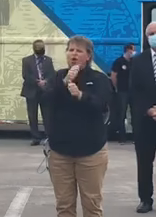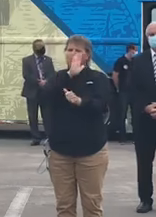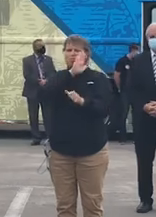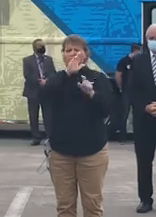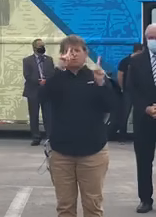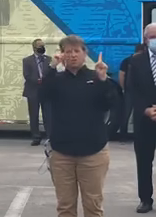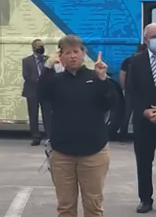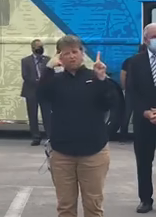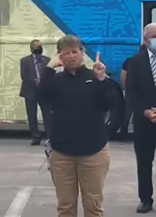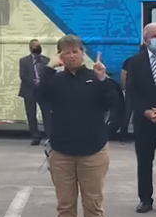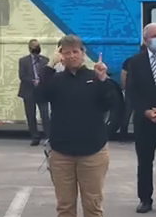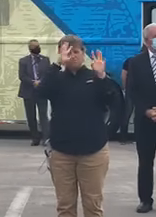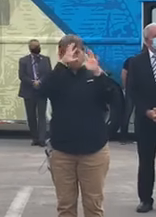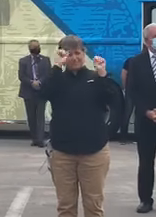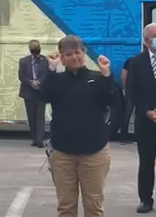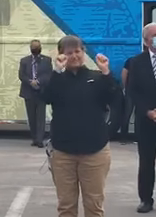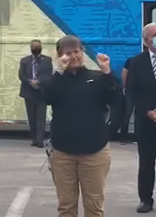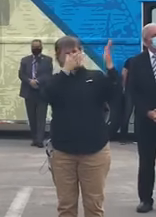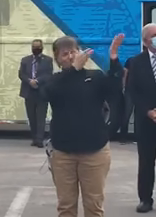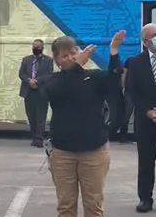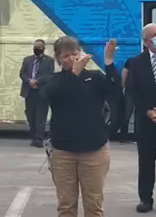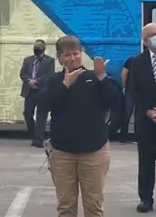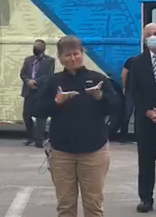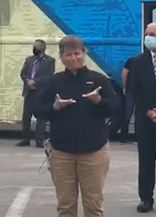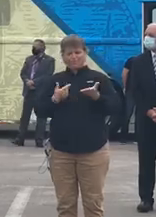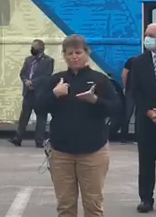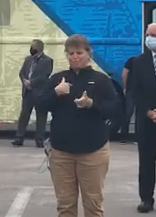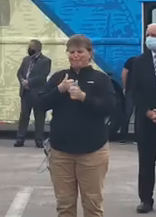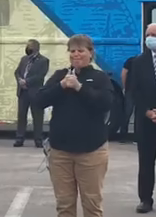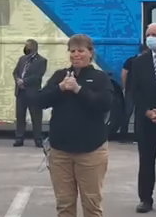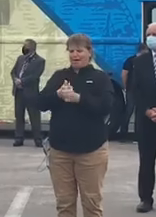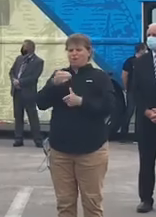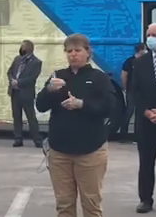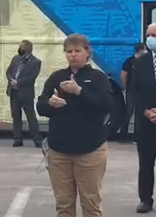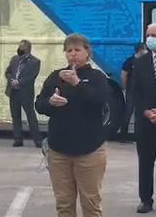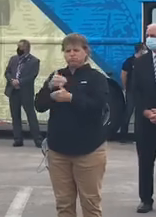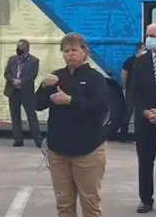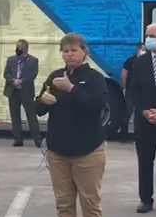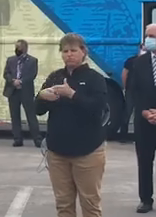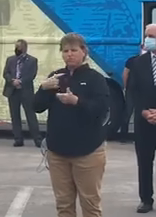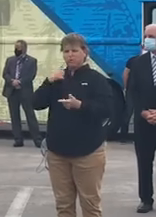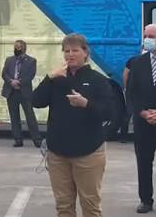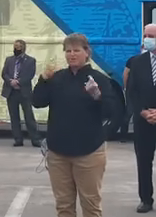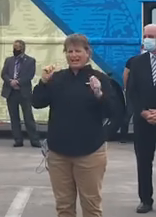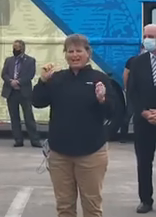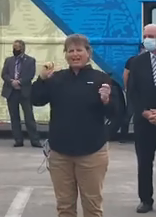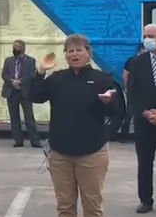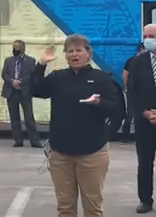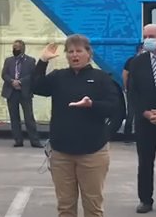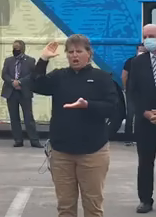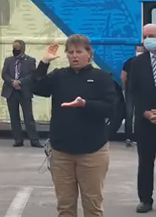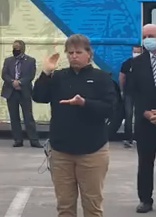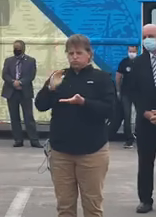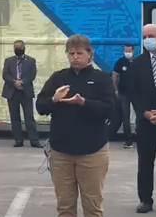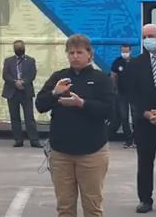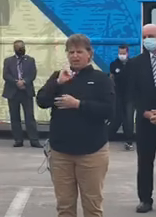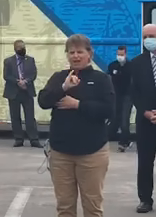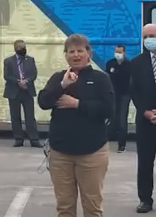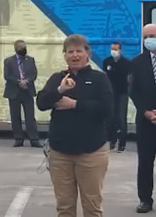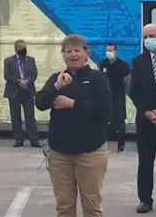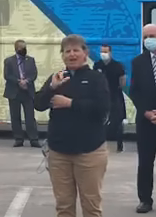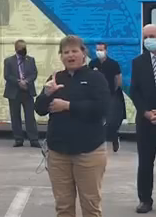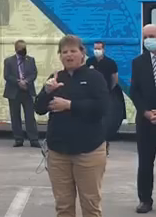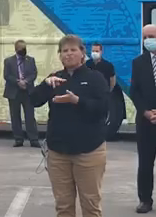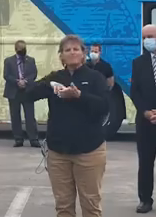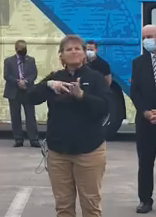President's task force, which was a decline in ILI activity, downward trend for 14 days, syndromatic